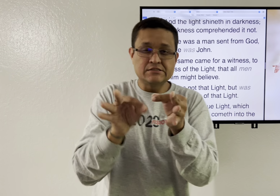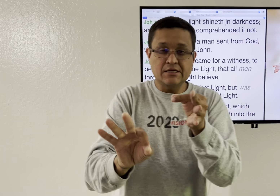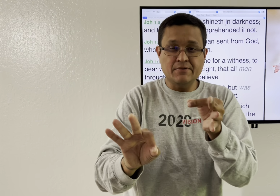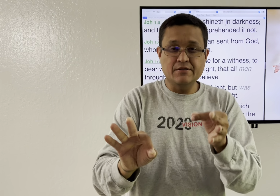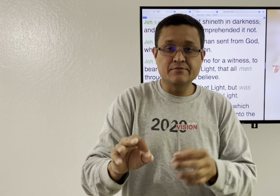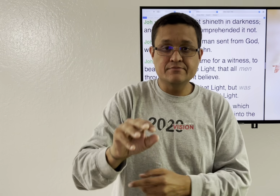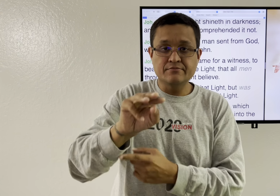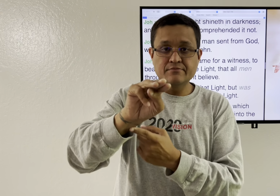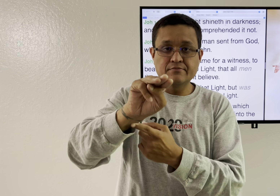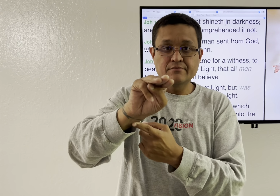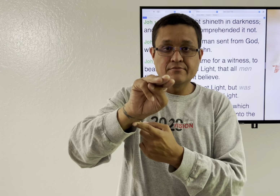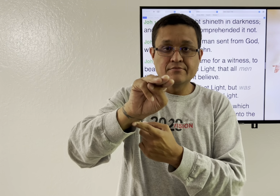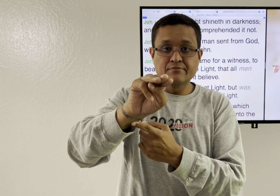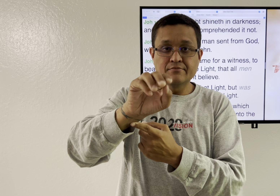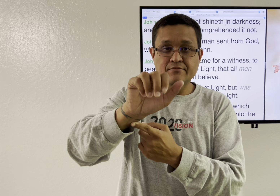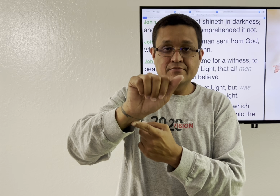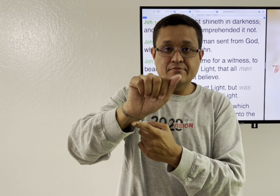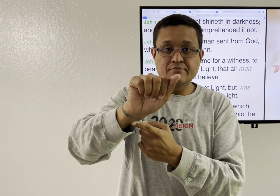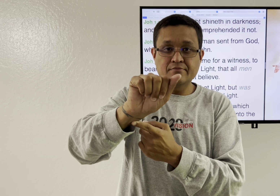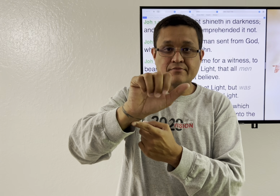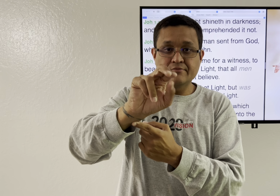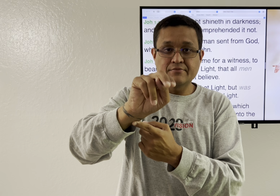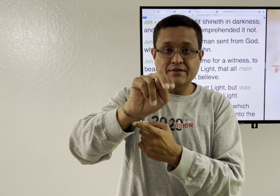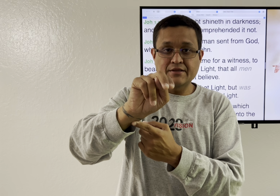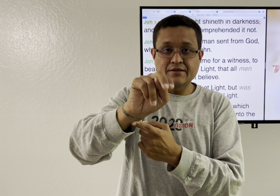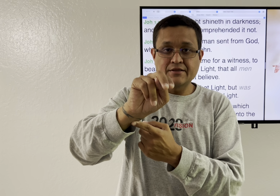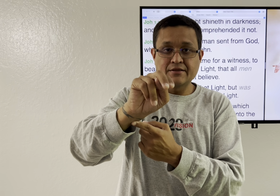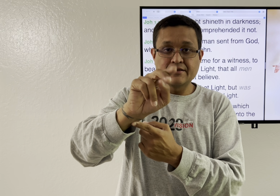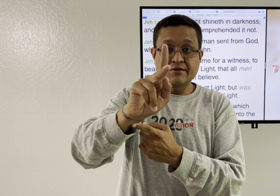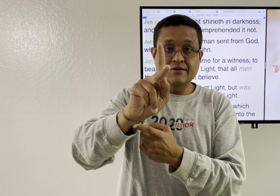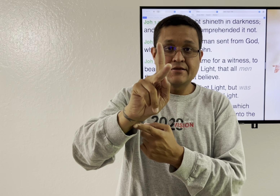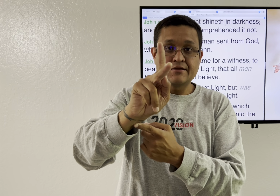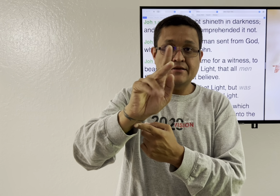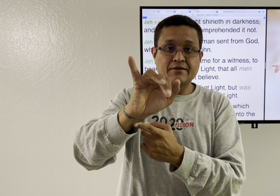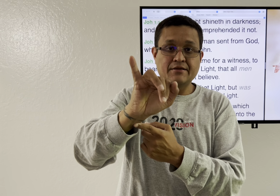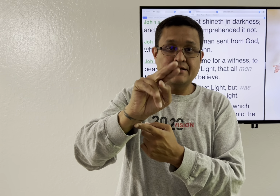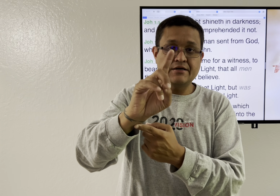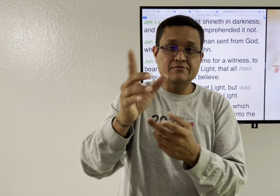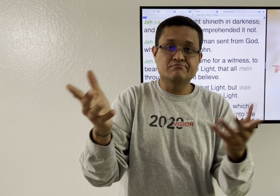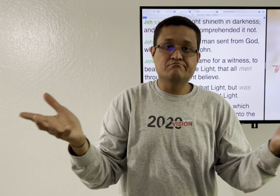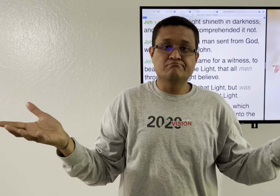And here, this word men, that includes men and women, meaning mankind